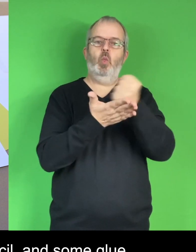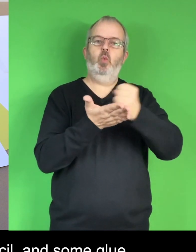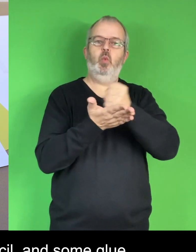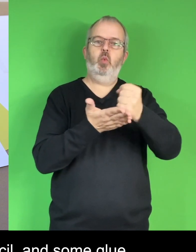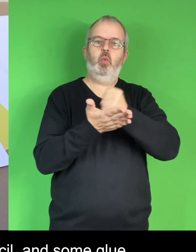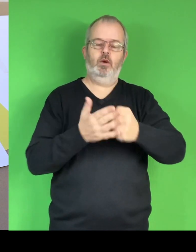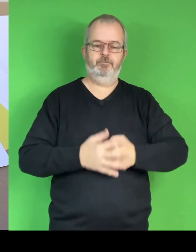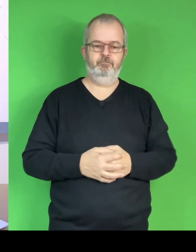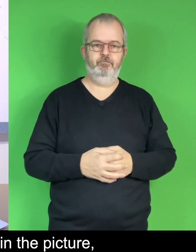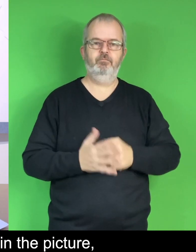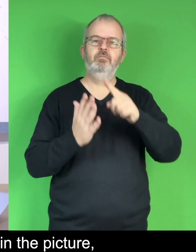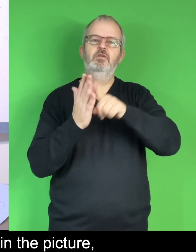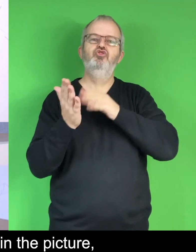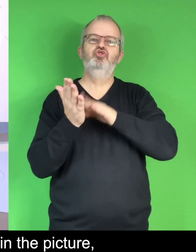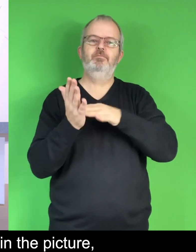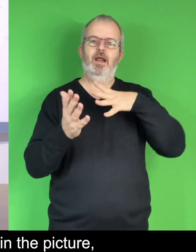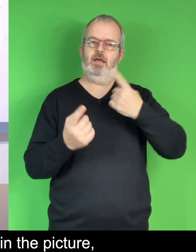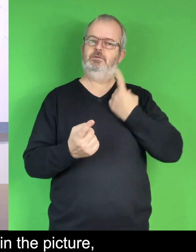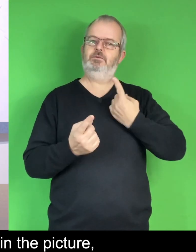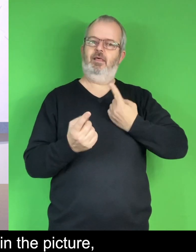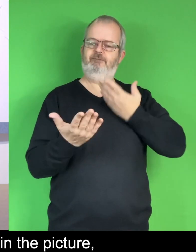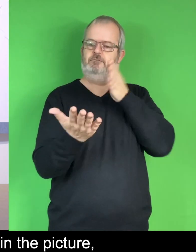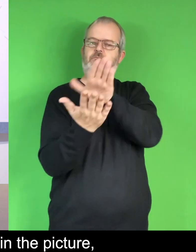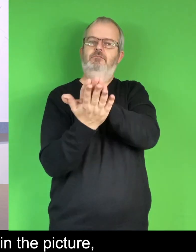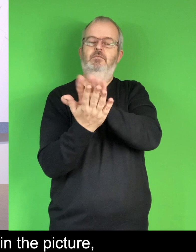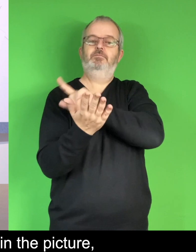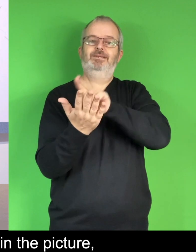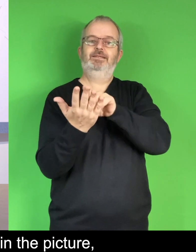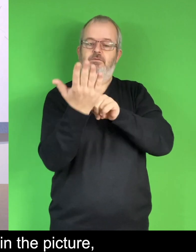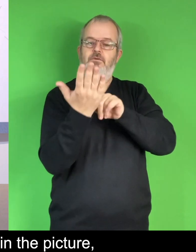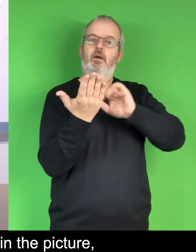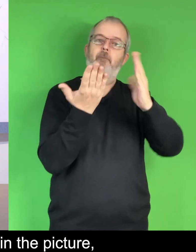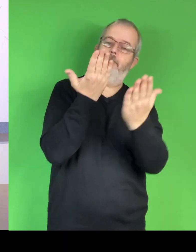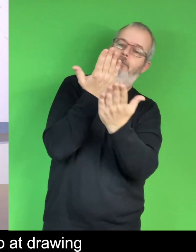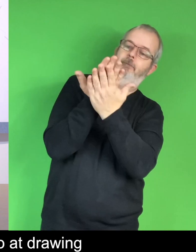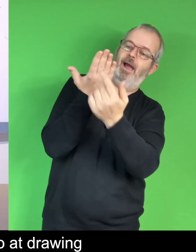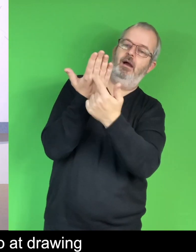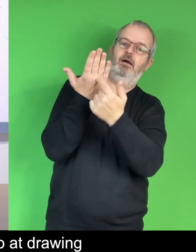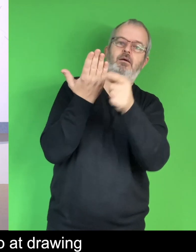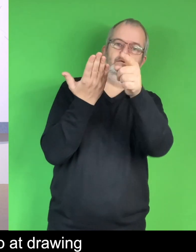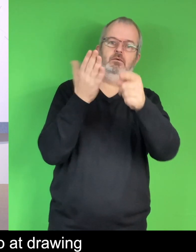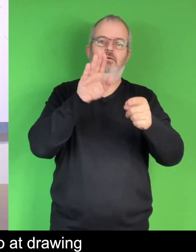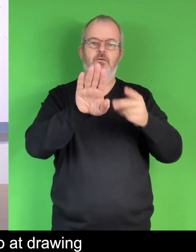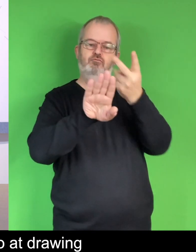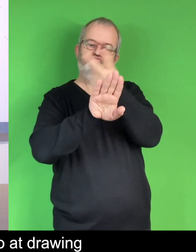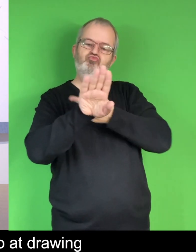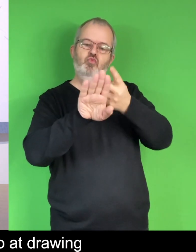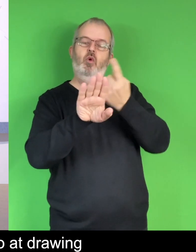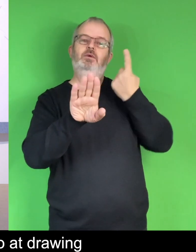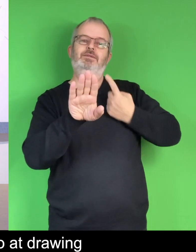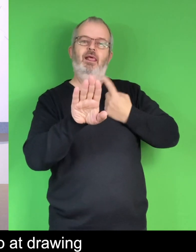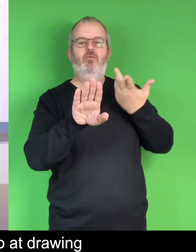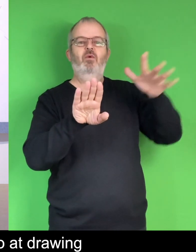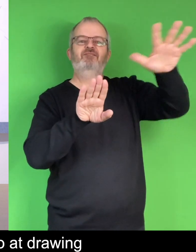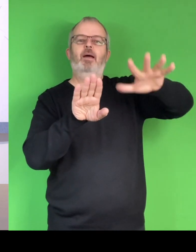glue. Jimmy likes to put himself in the picture. So on the back of this sheet with Jimmy, you're going to have a go at drawing either yourself